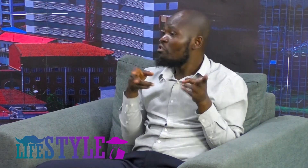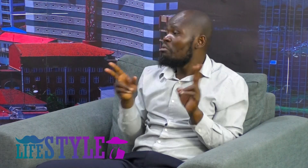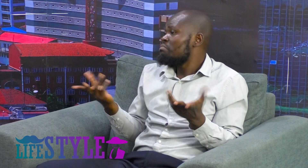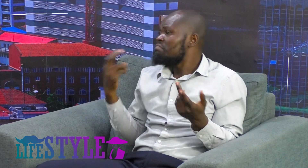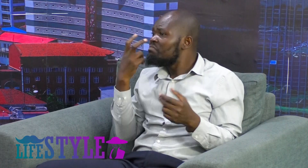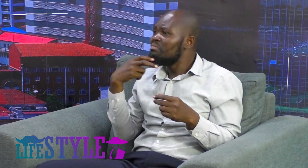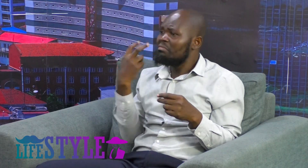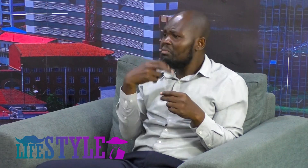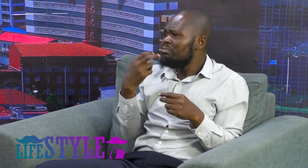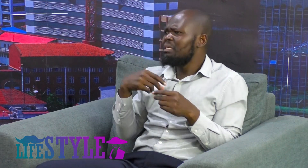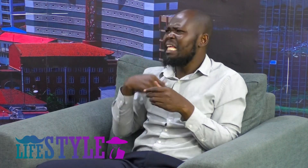a deaf, you know,